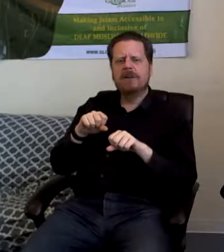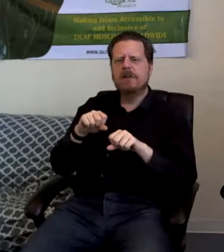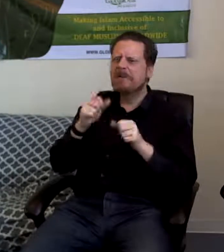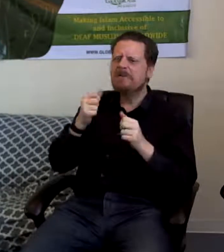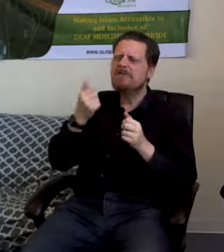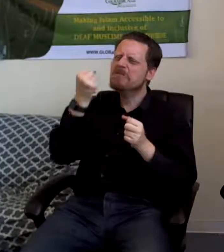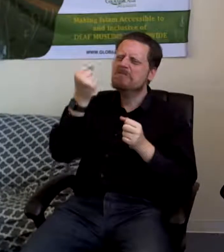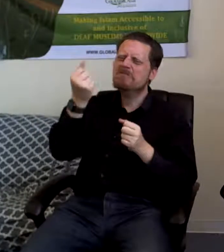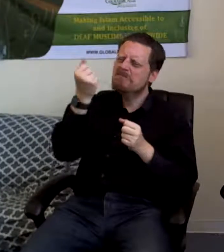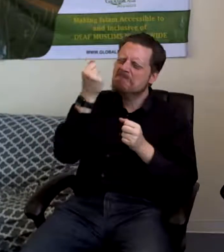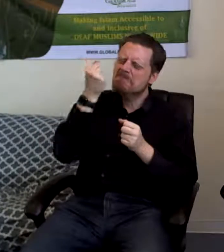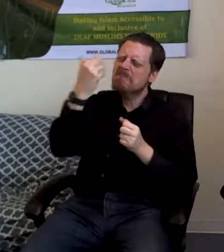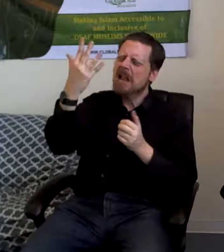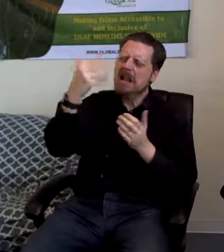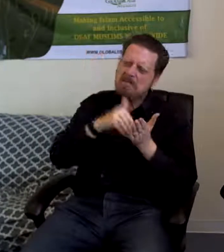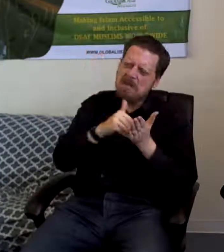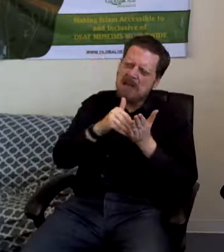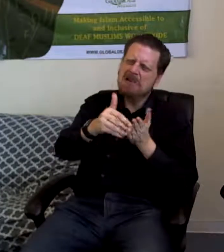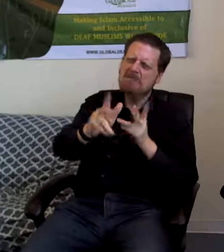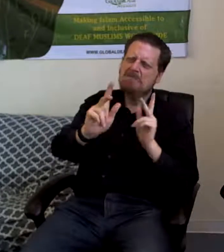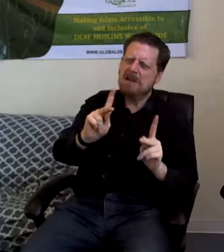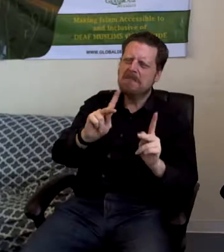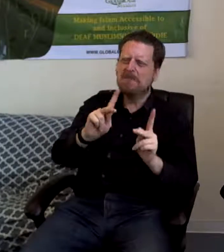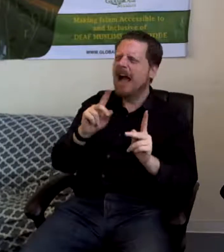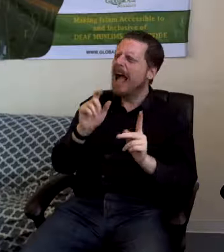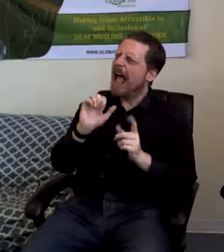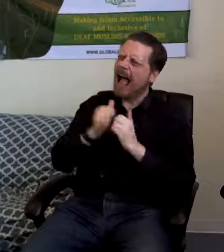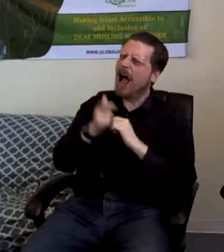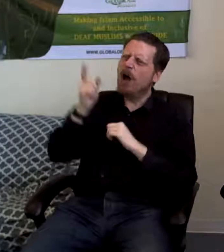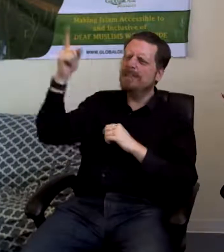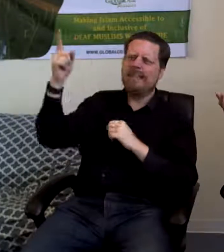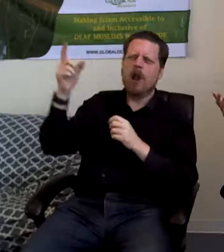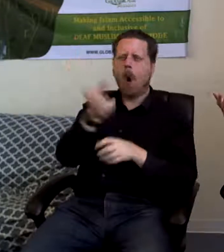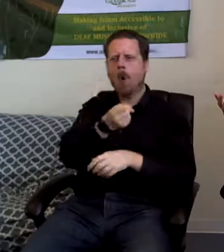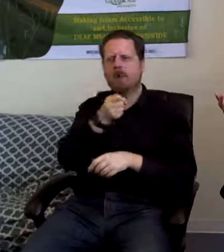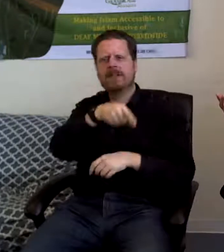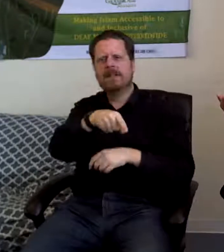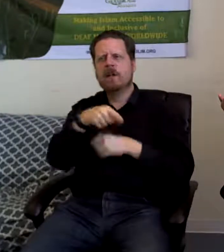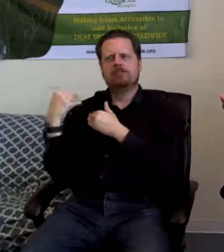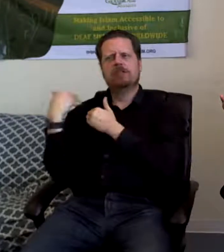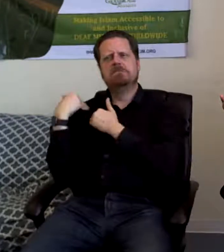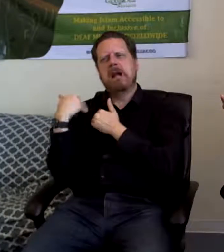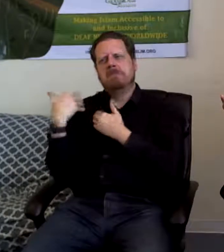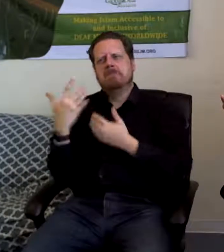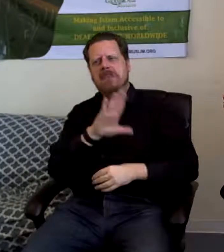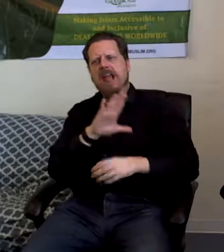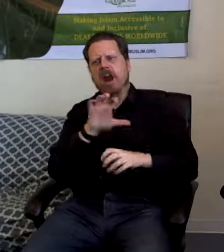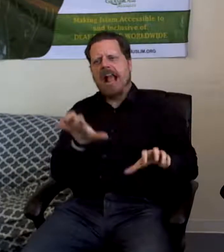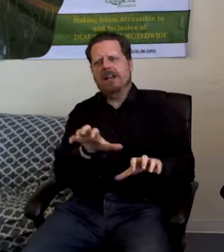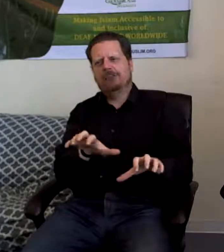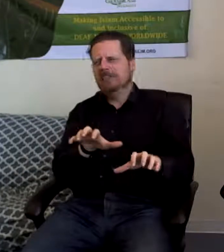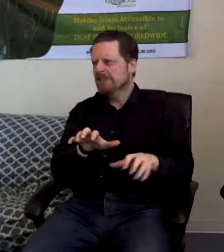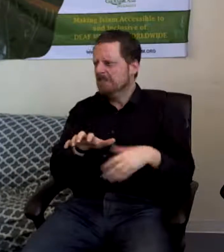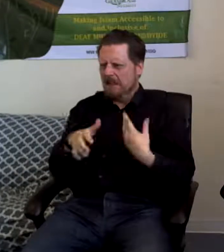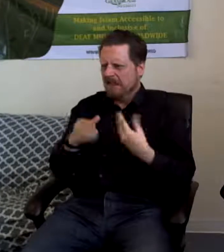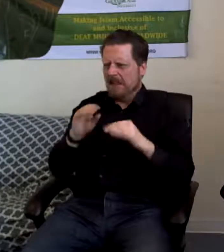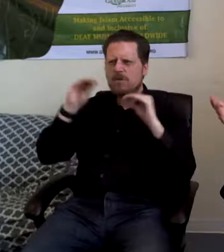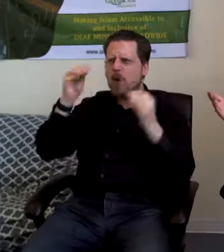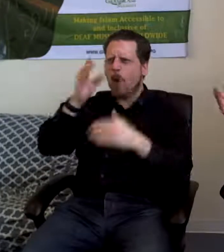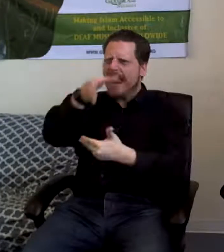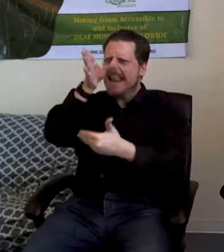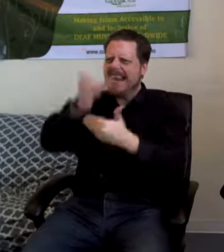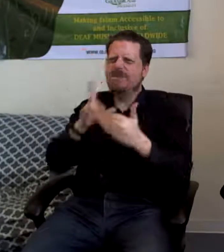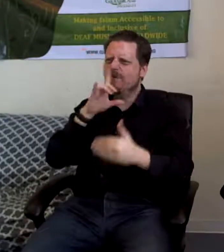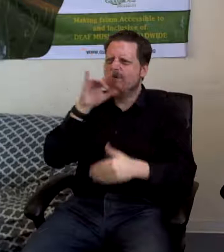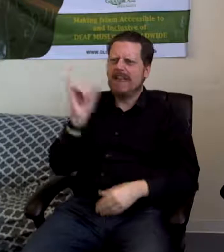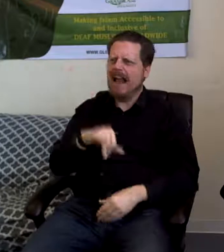people to account? This must be endless. How could He talk